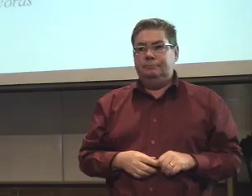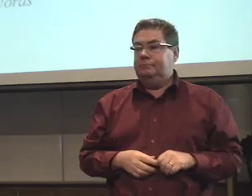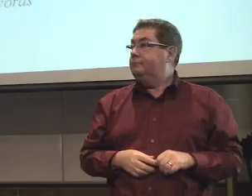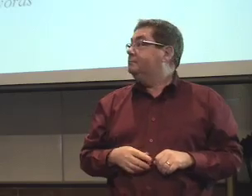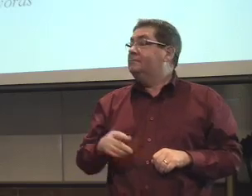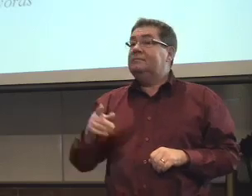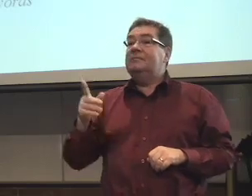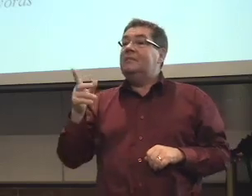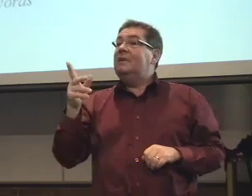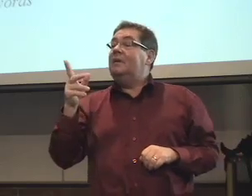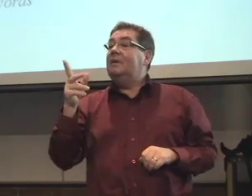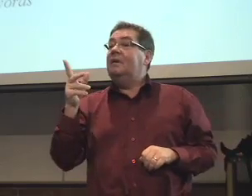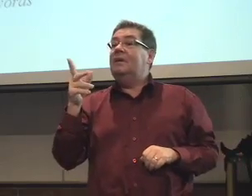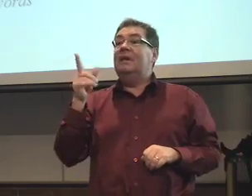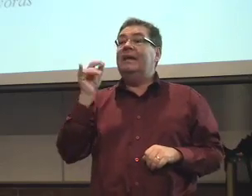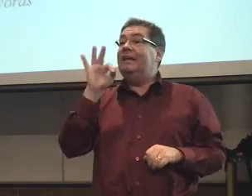Deaf kids are not taught to learn to think